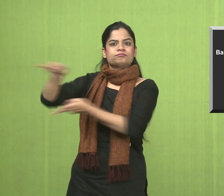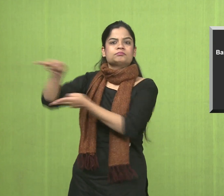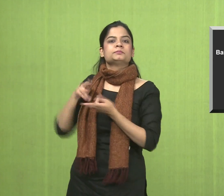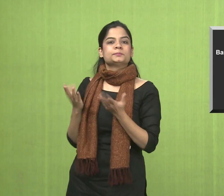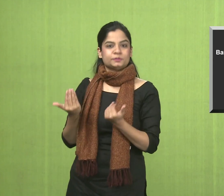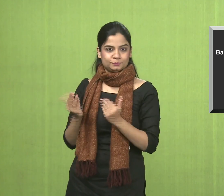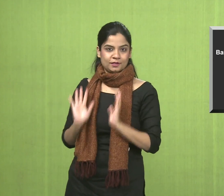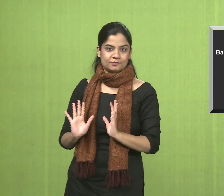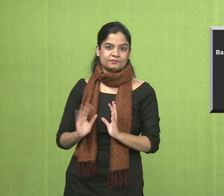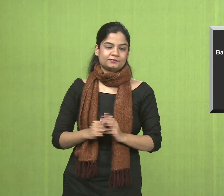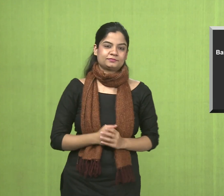need.